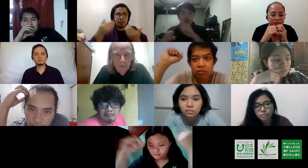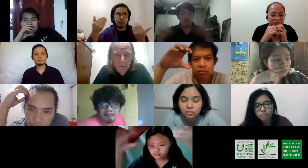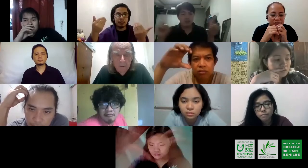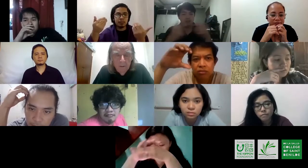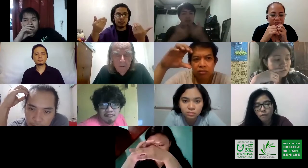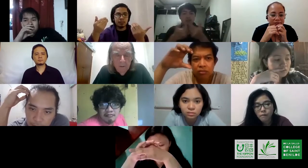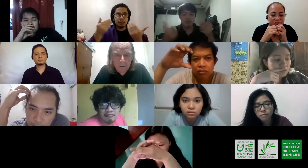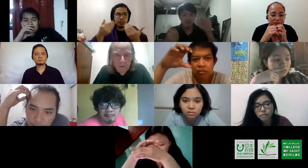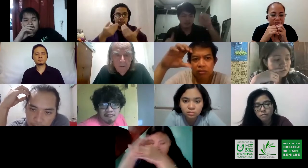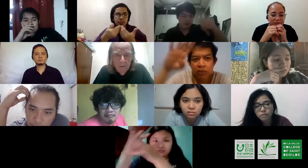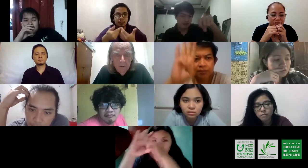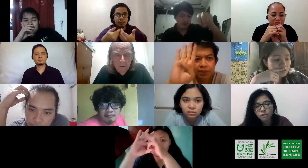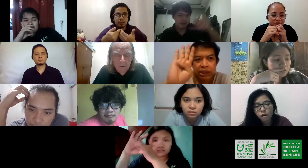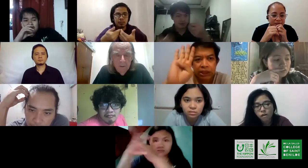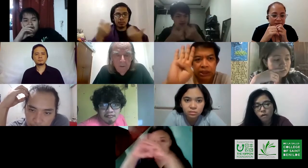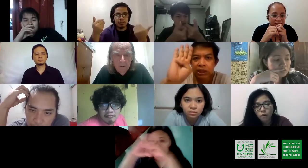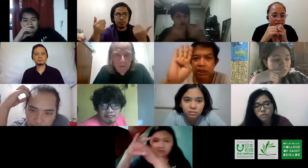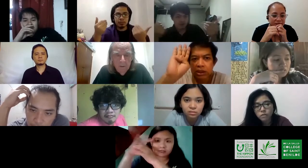Jasmine.